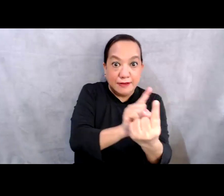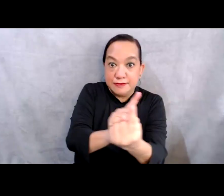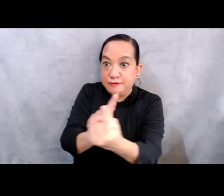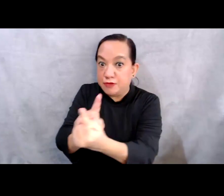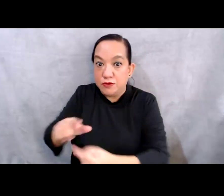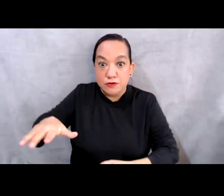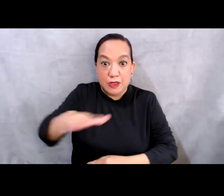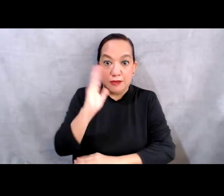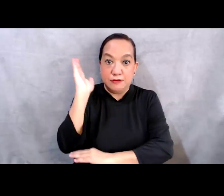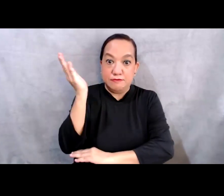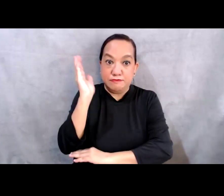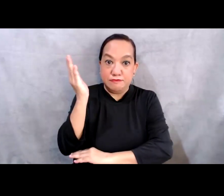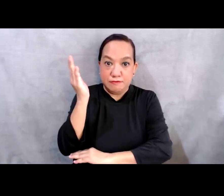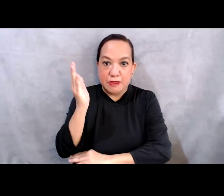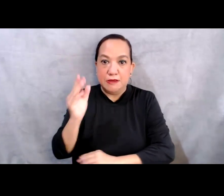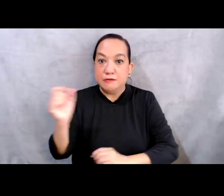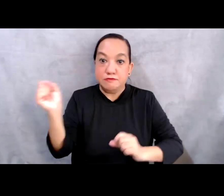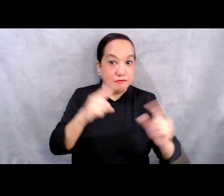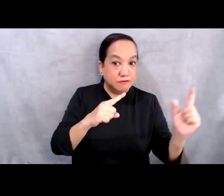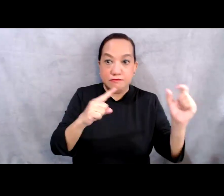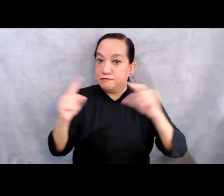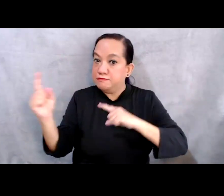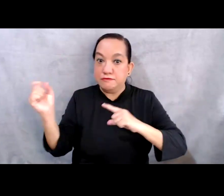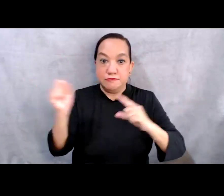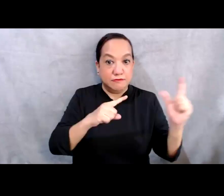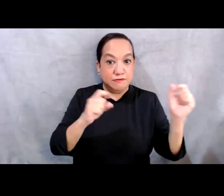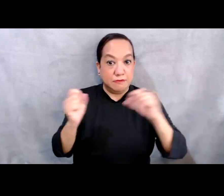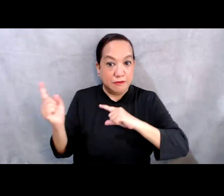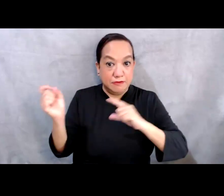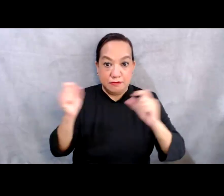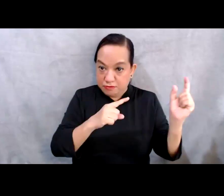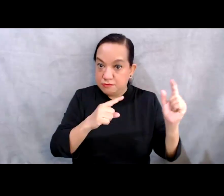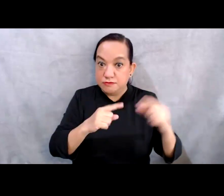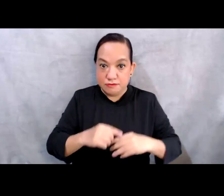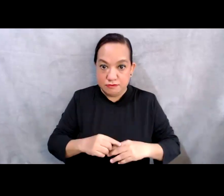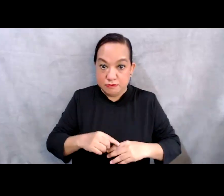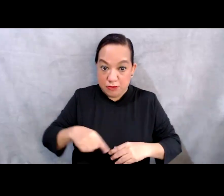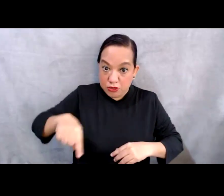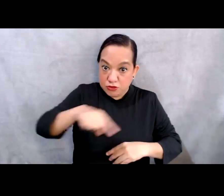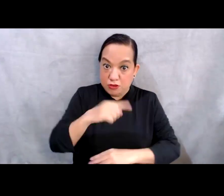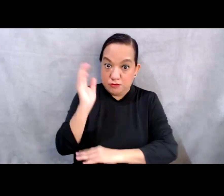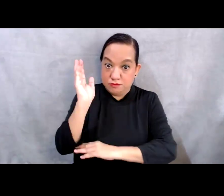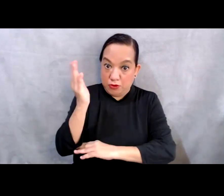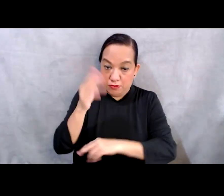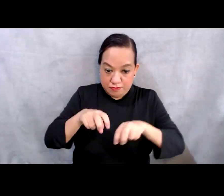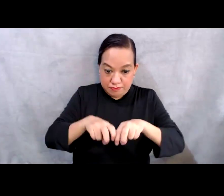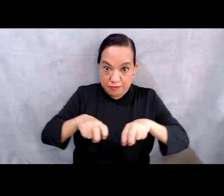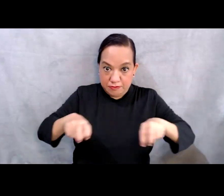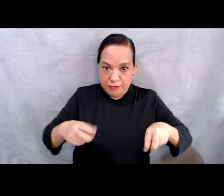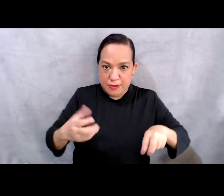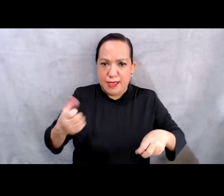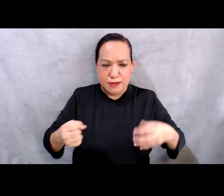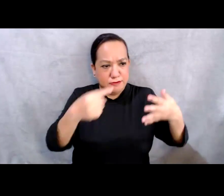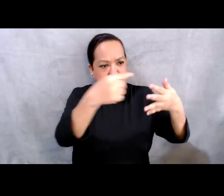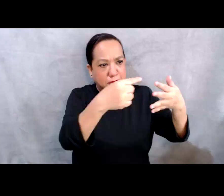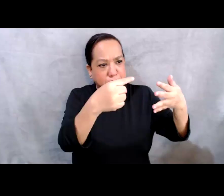also means that the speakers won't be going into great detail about cases and of projects, and whatever